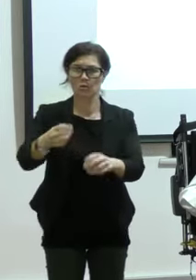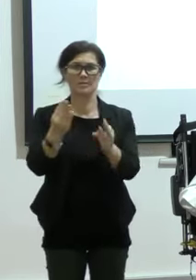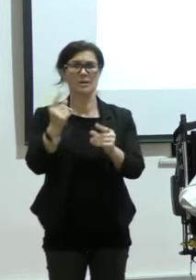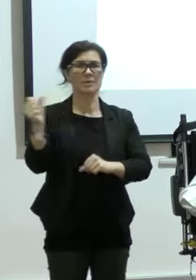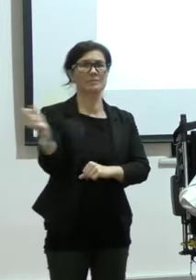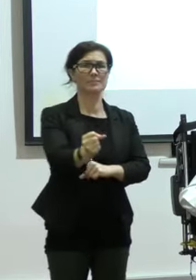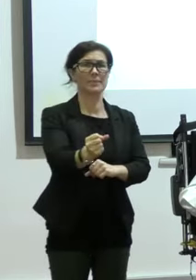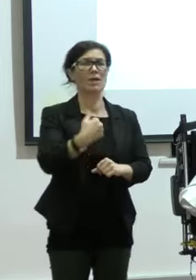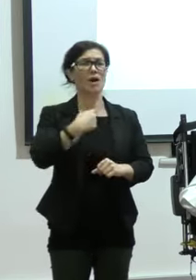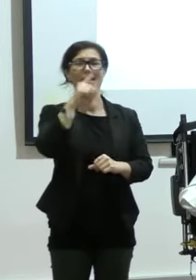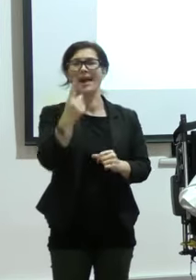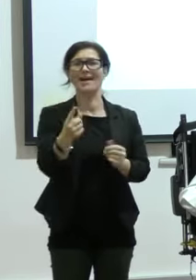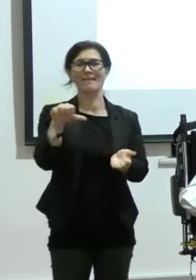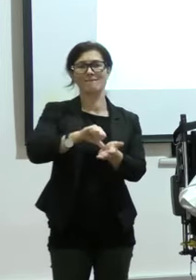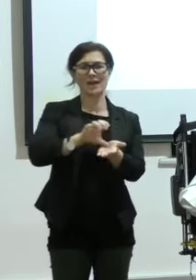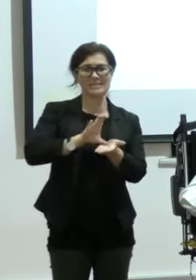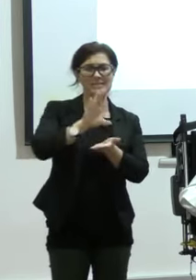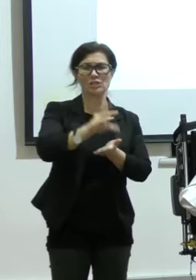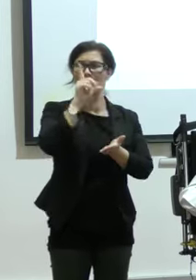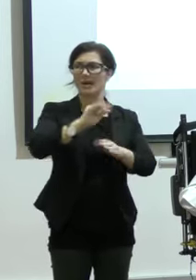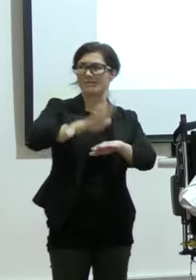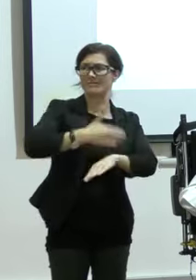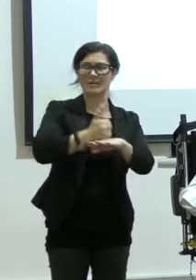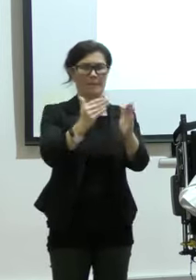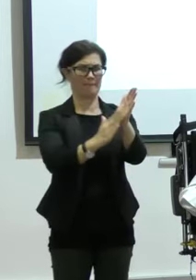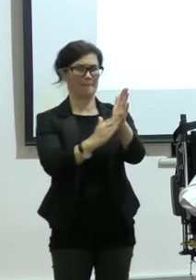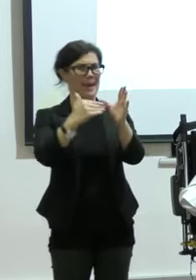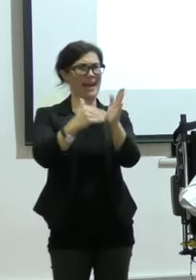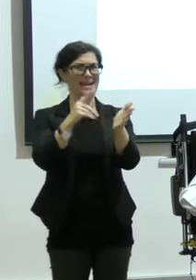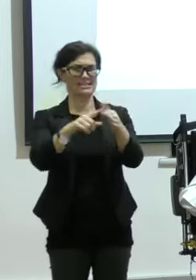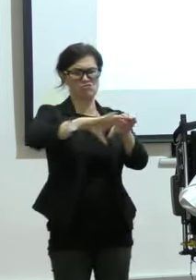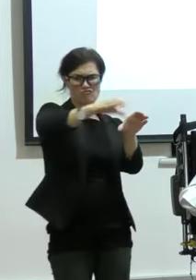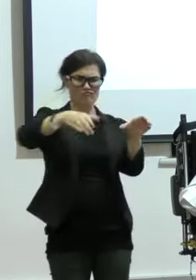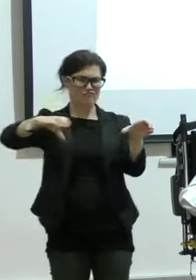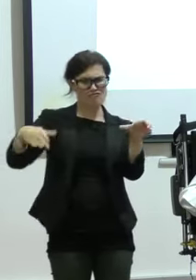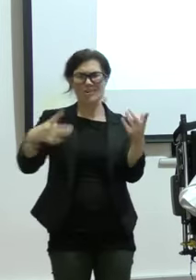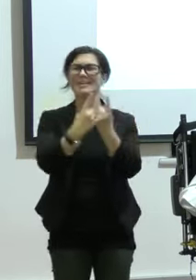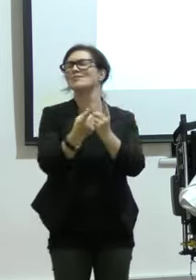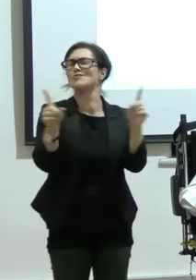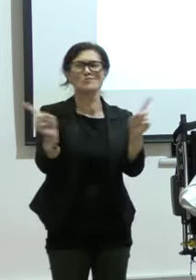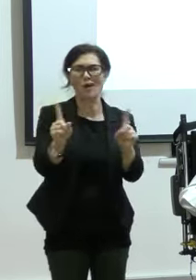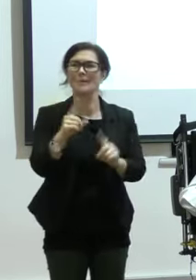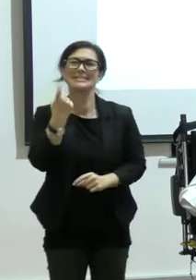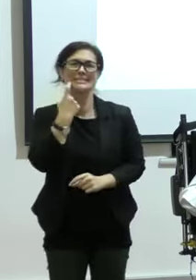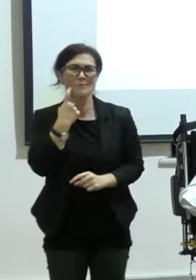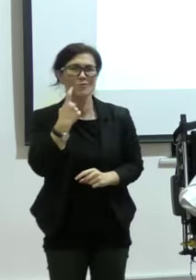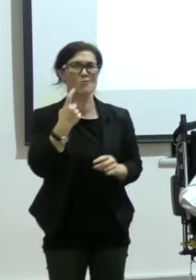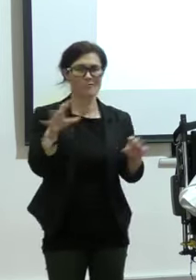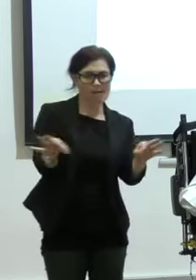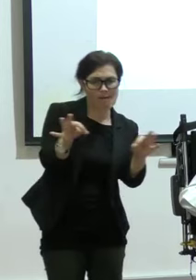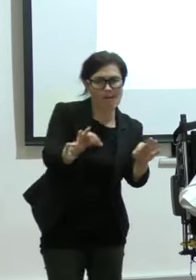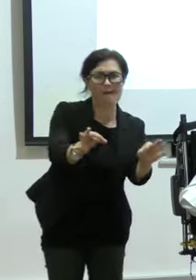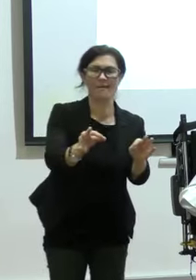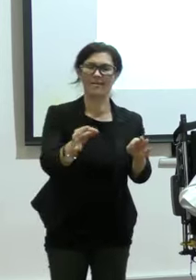a hedge maze or topiary or something like that. If it's simple garden maintenance, why should I go through